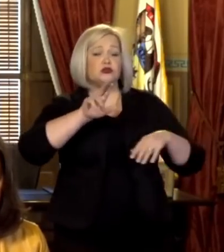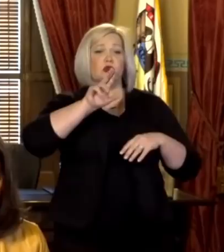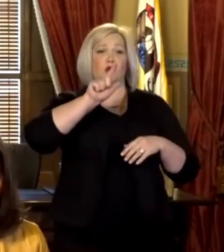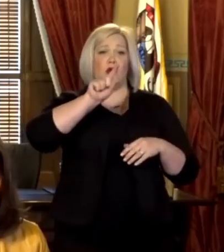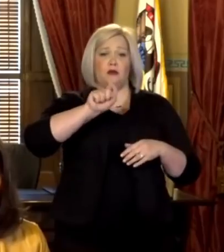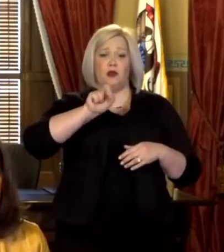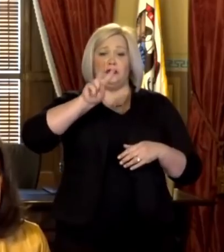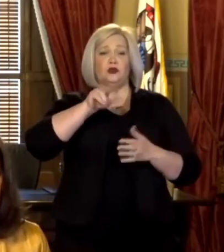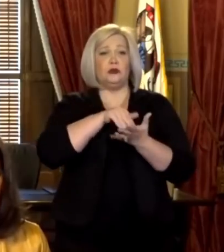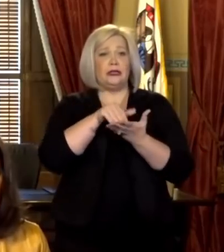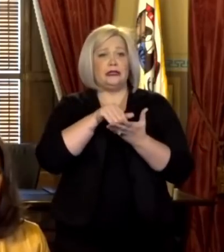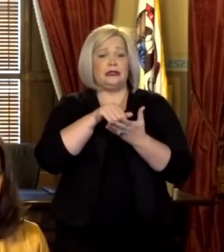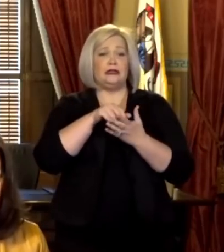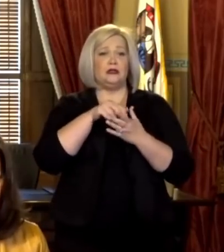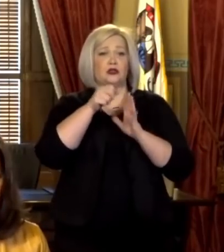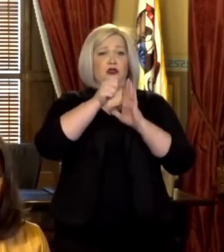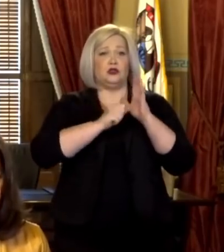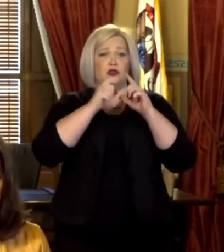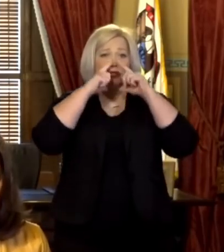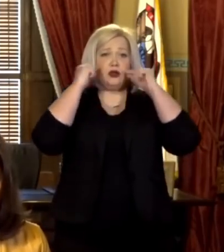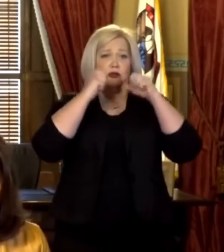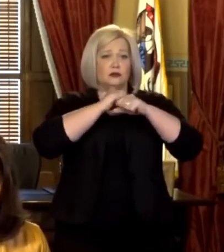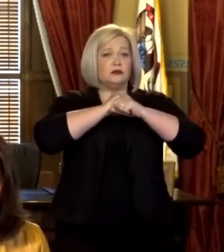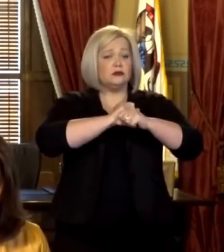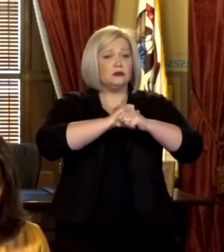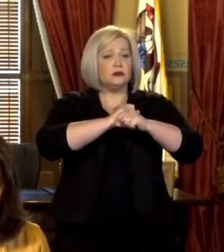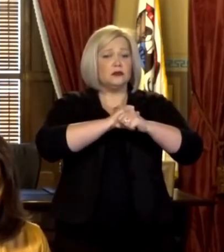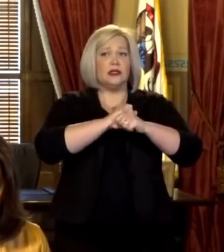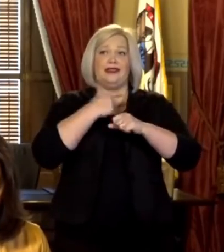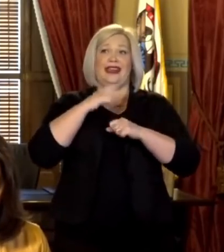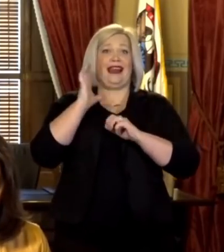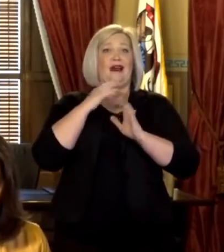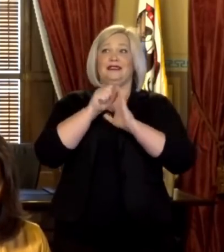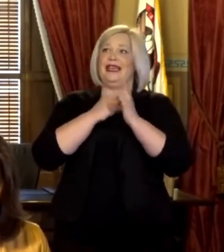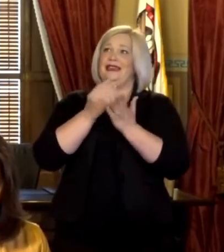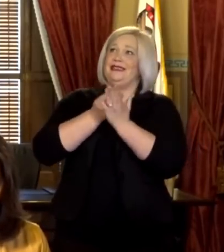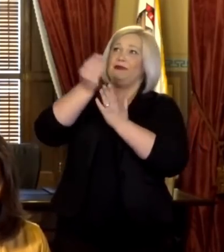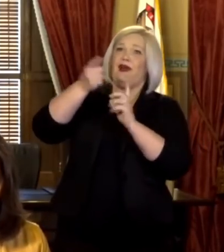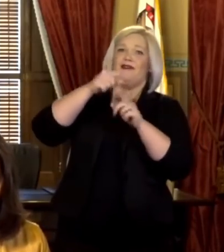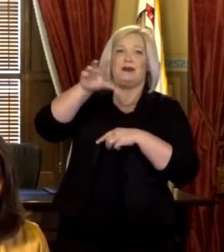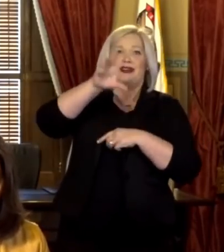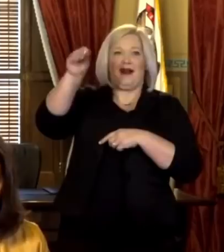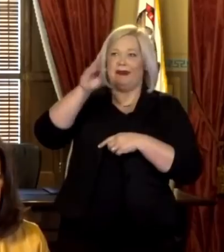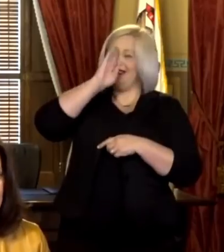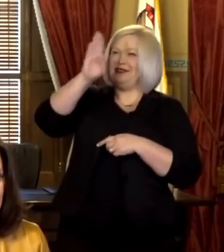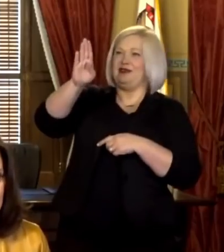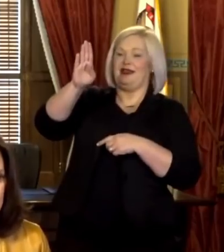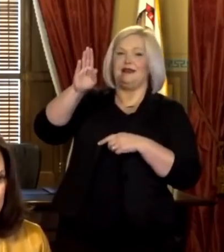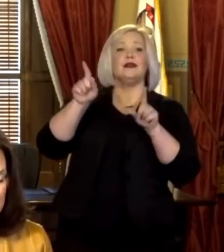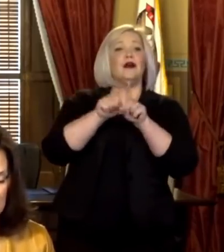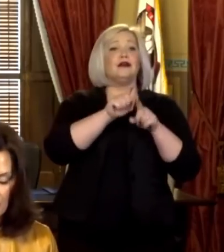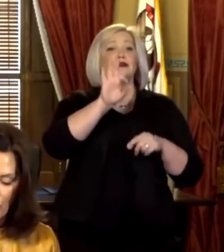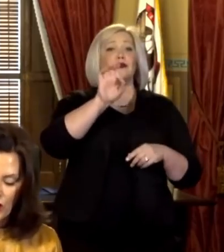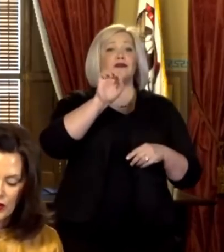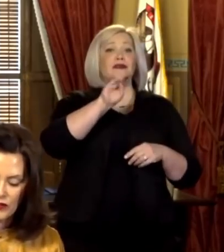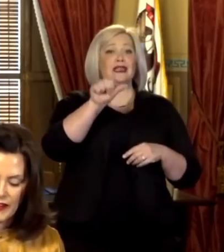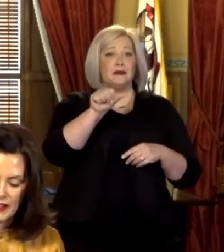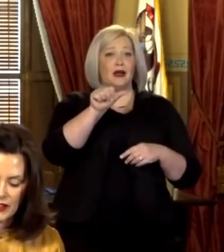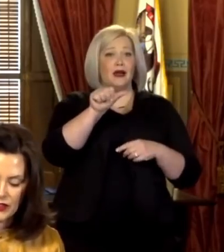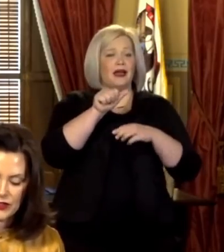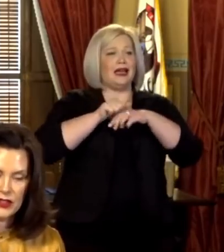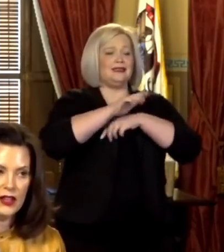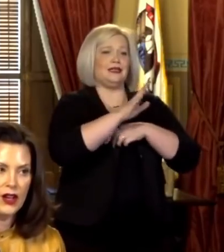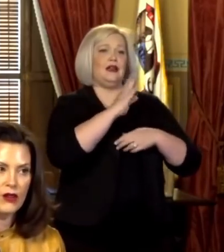surgical masks that the state has procured on the open market. And FEMA has sent to Michigan